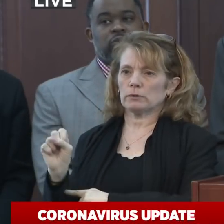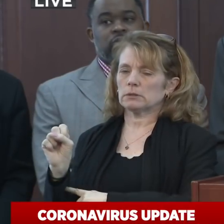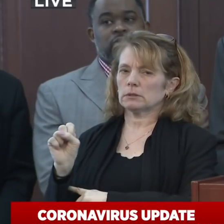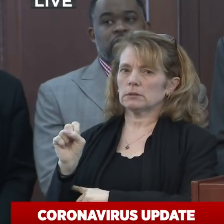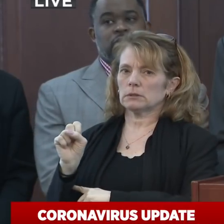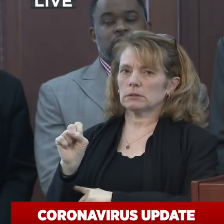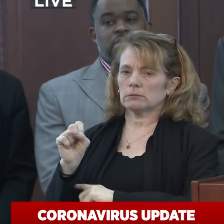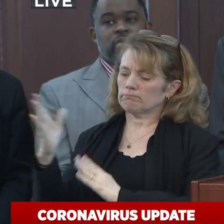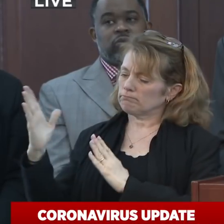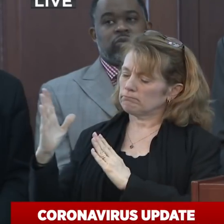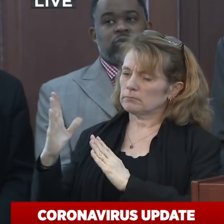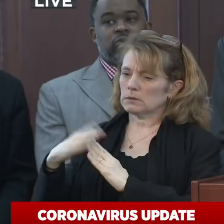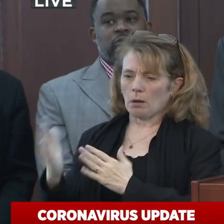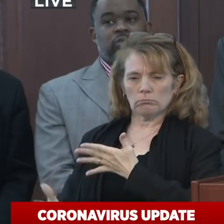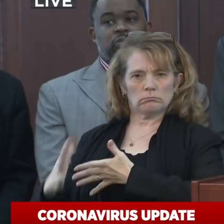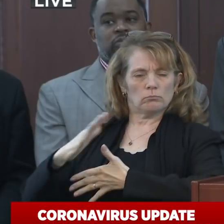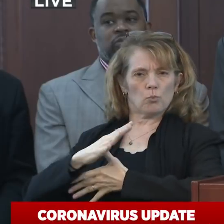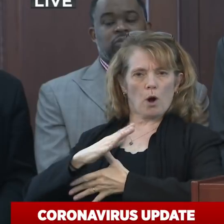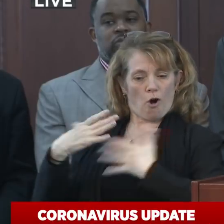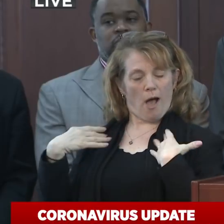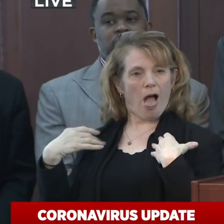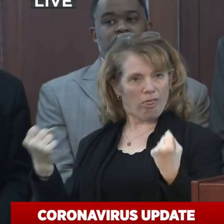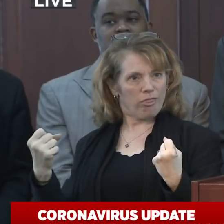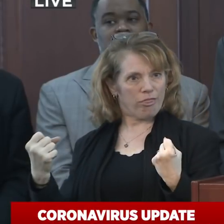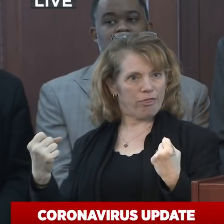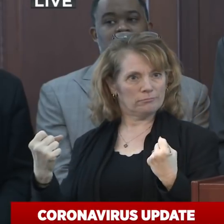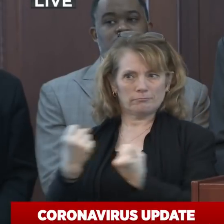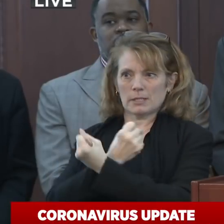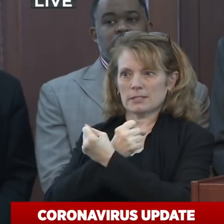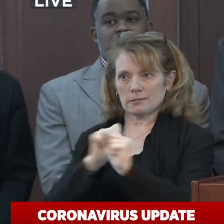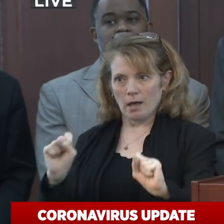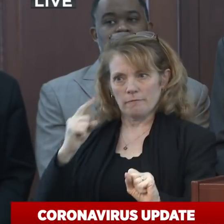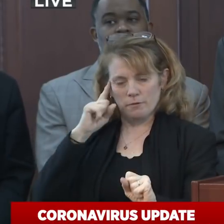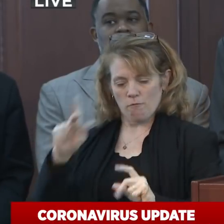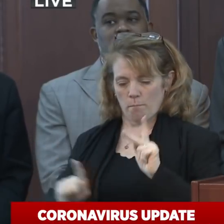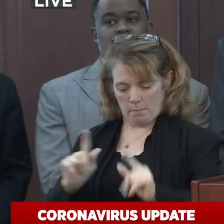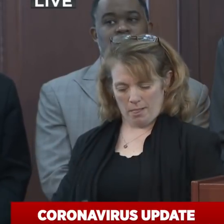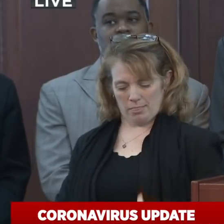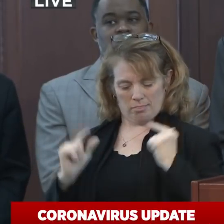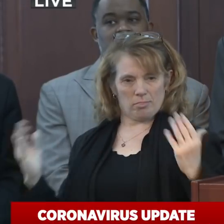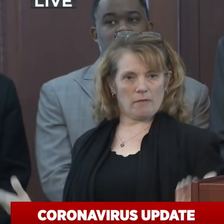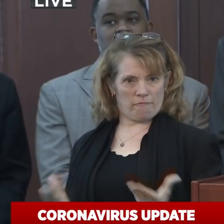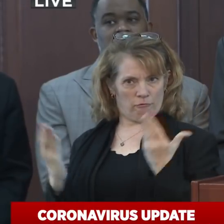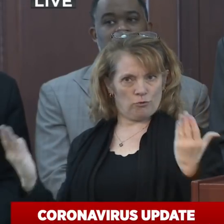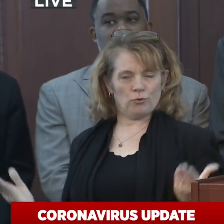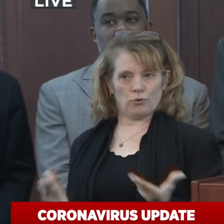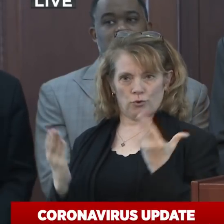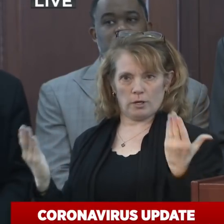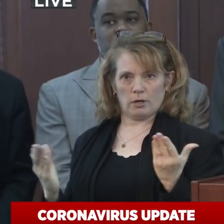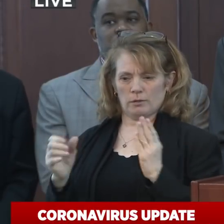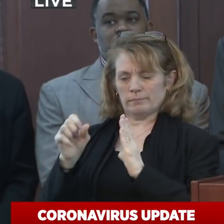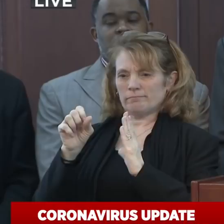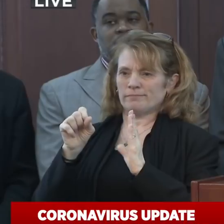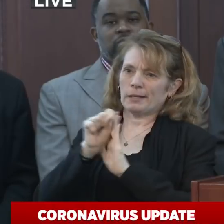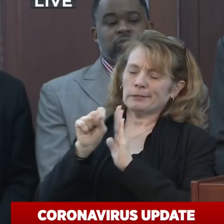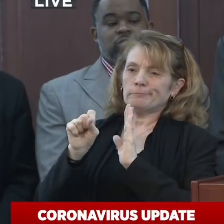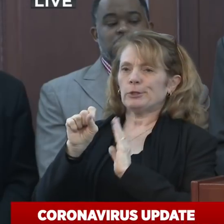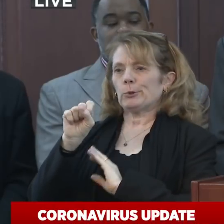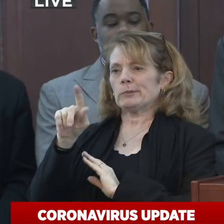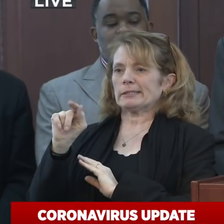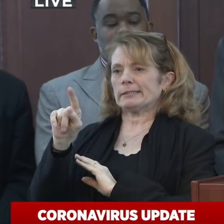is the health of our residents, is the safety of our residents, and now is not the time for the State of the County. That can